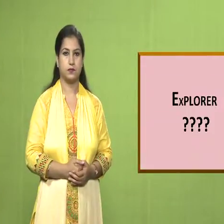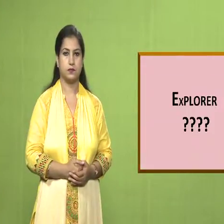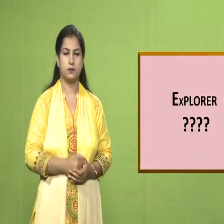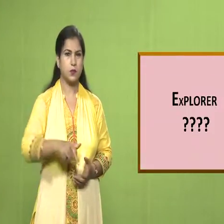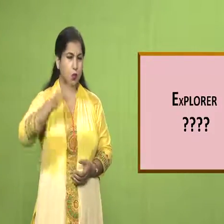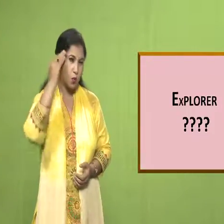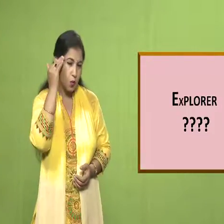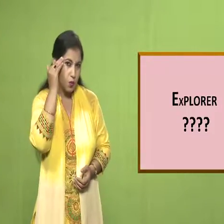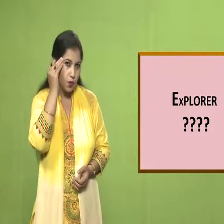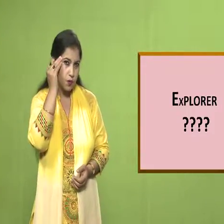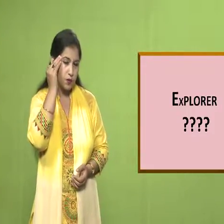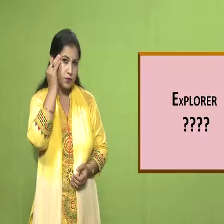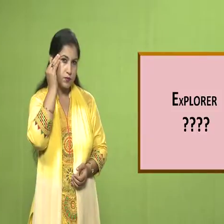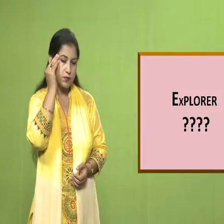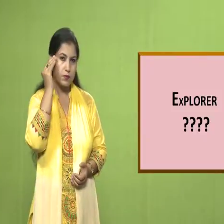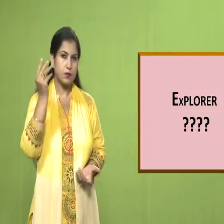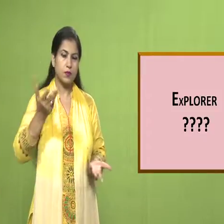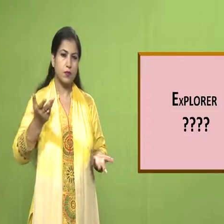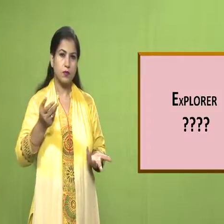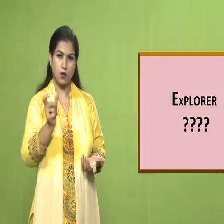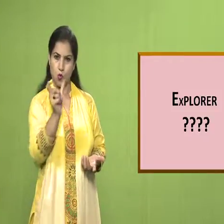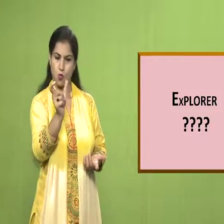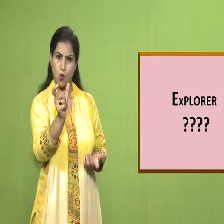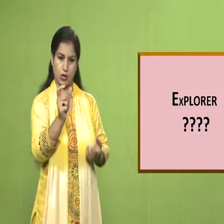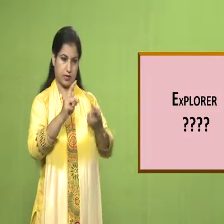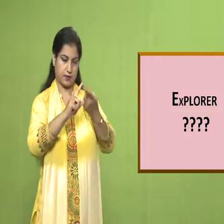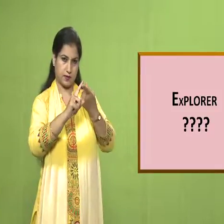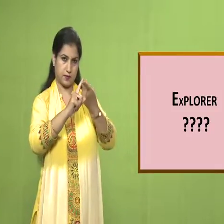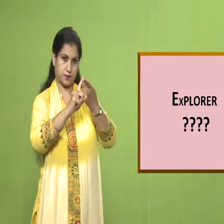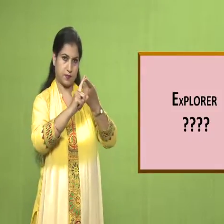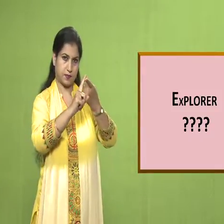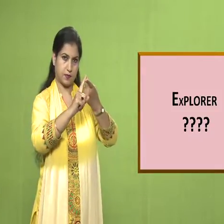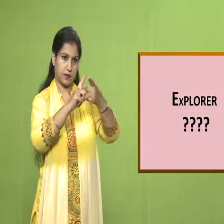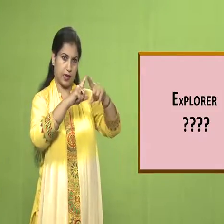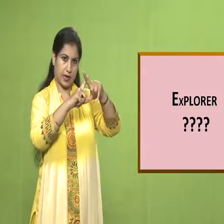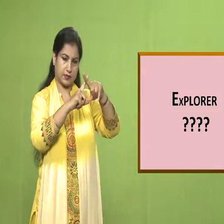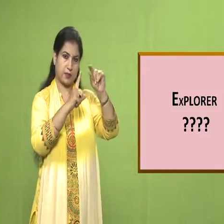Do you know the meaning of a word explorer?